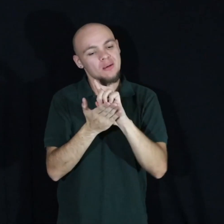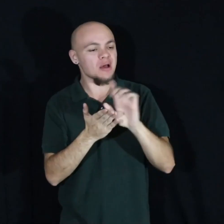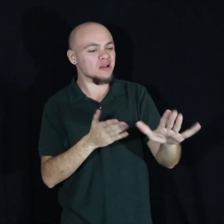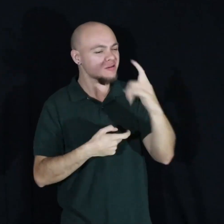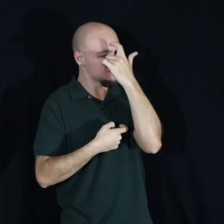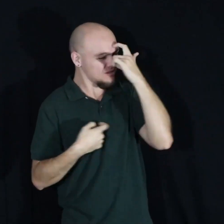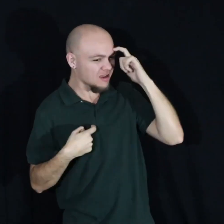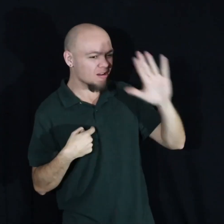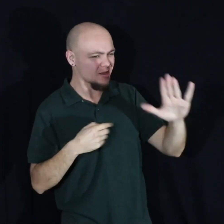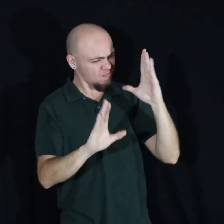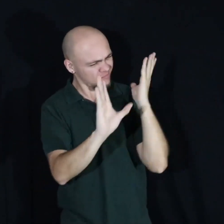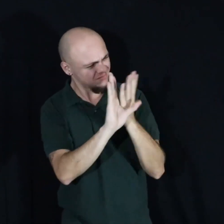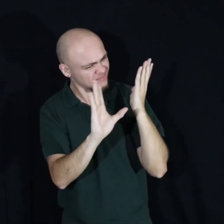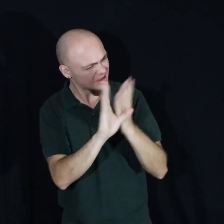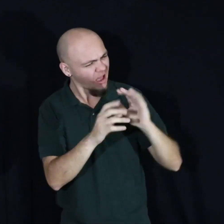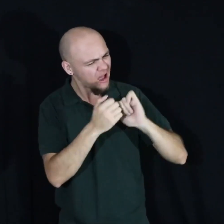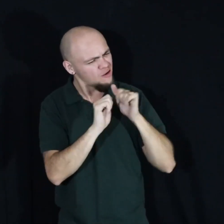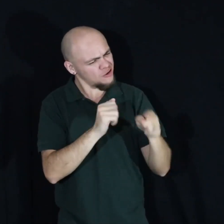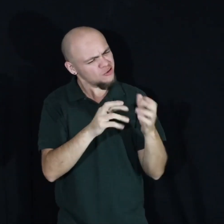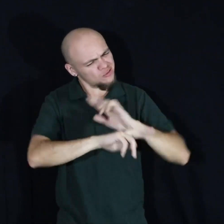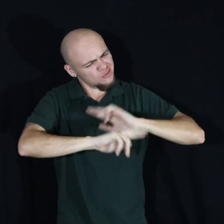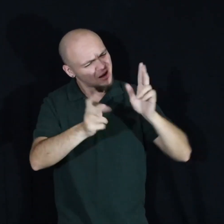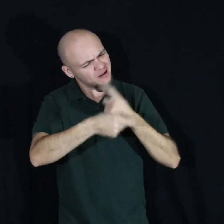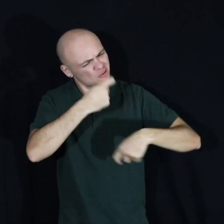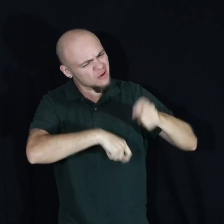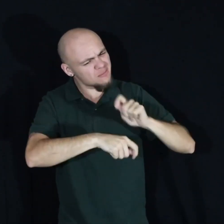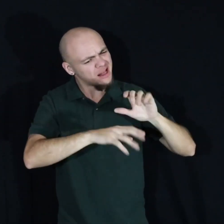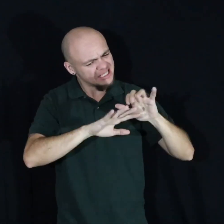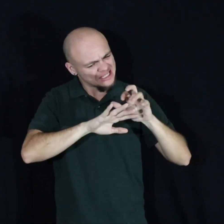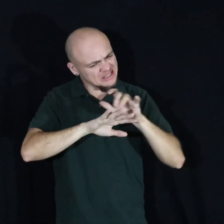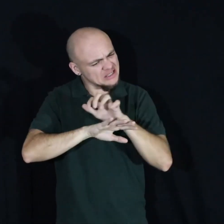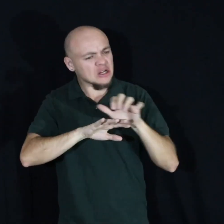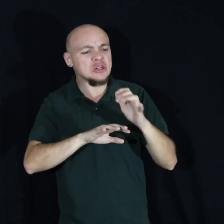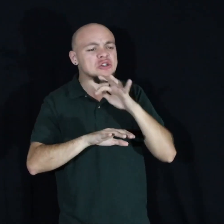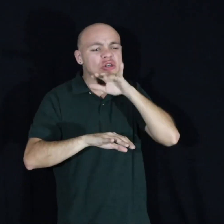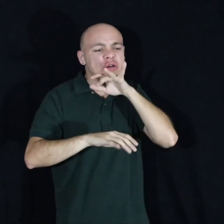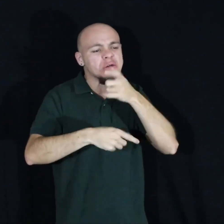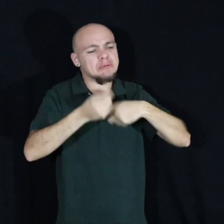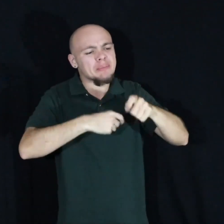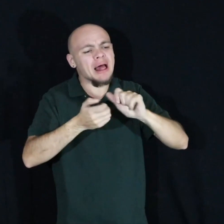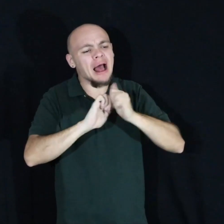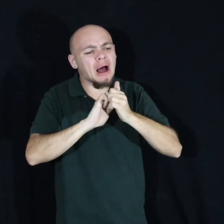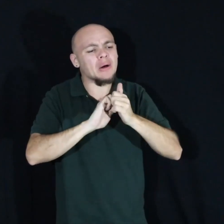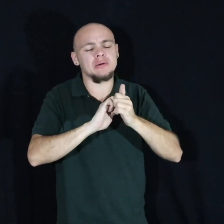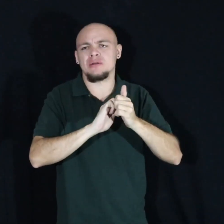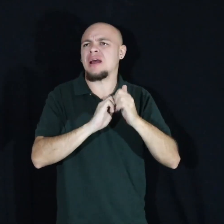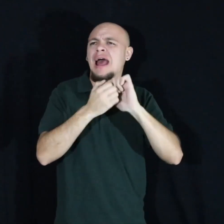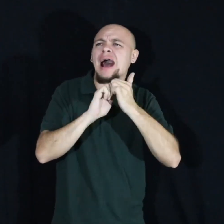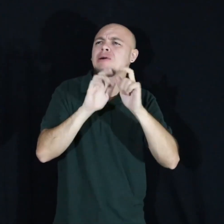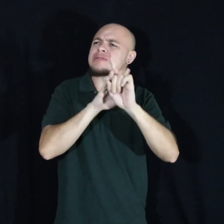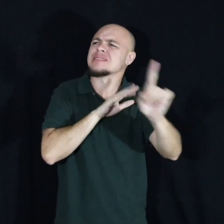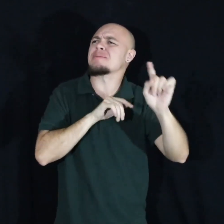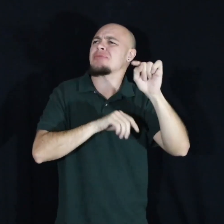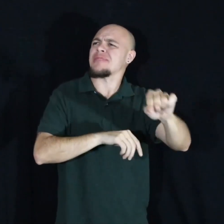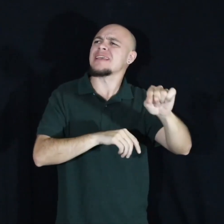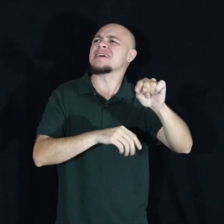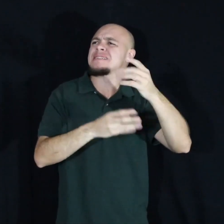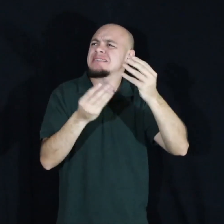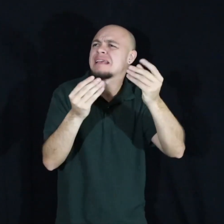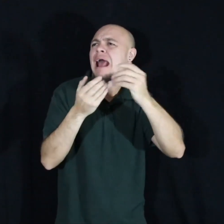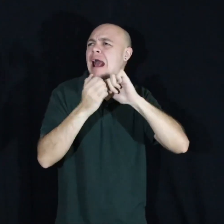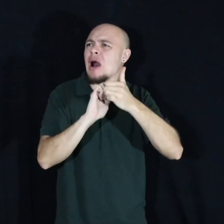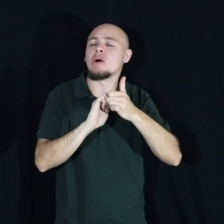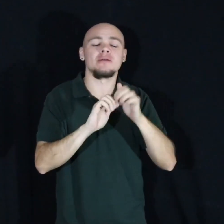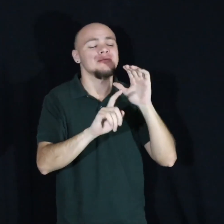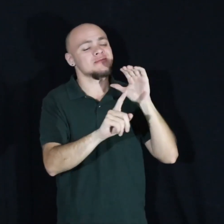on his psyche. I ask if he's ready to replace them with dirt underneath his fingernails. He asks me how he is supposed to escape the sand. I